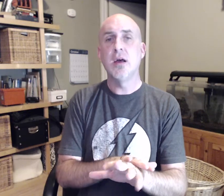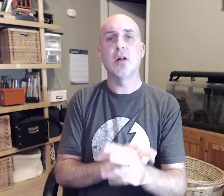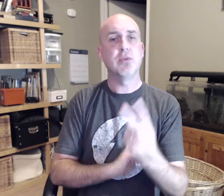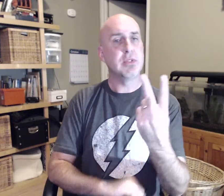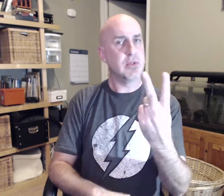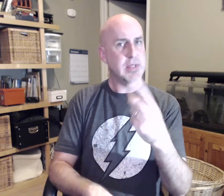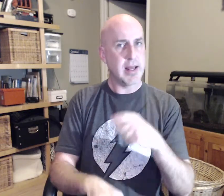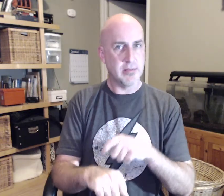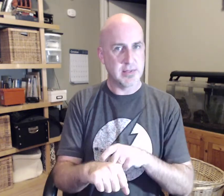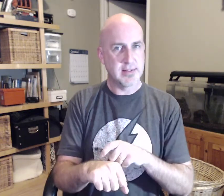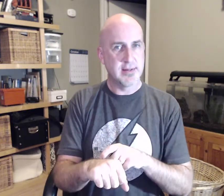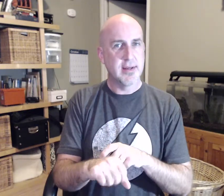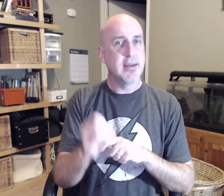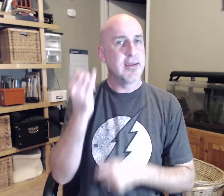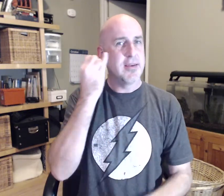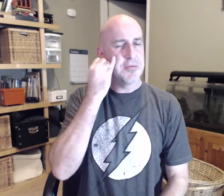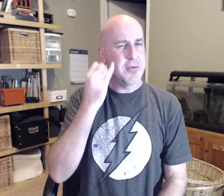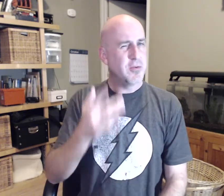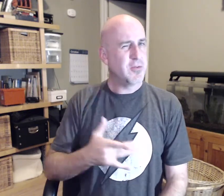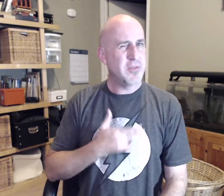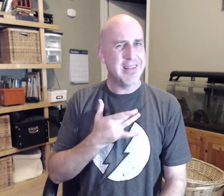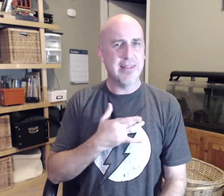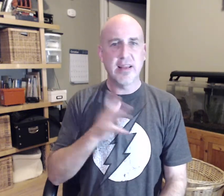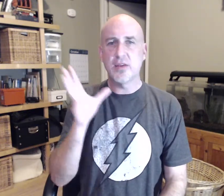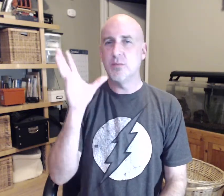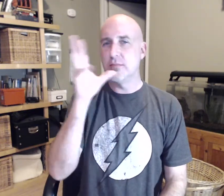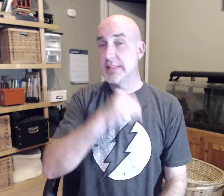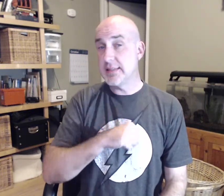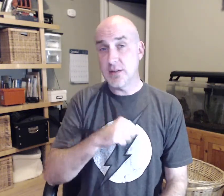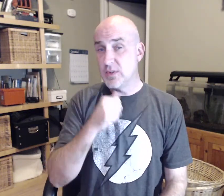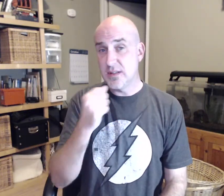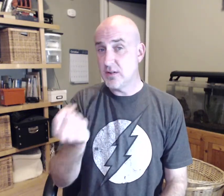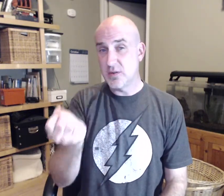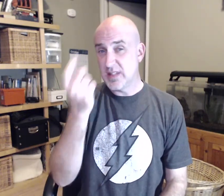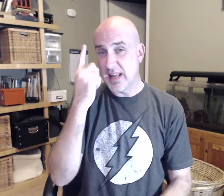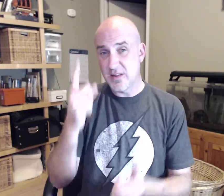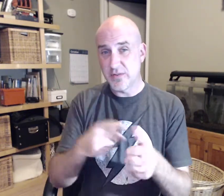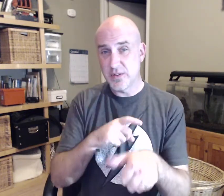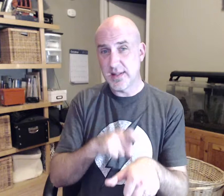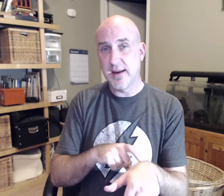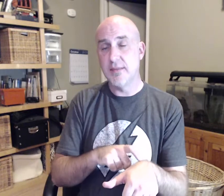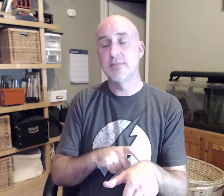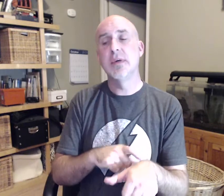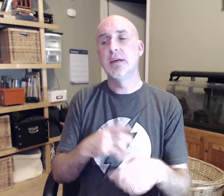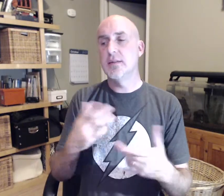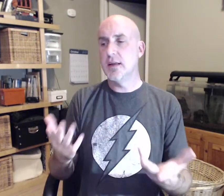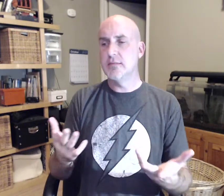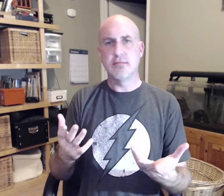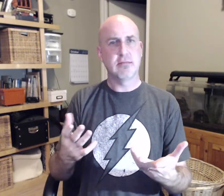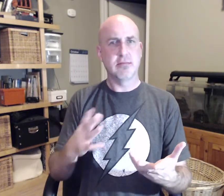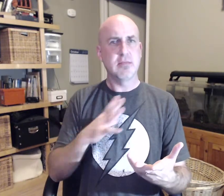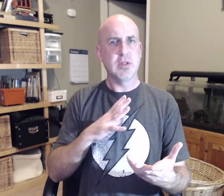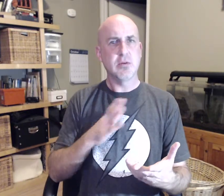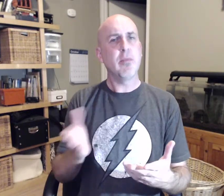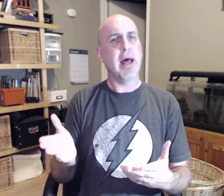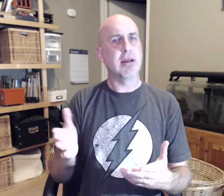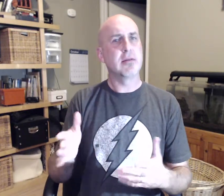do it 2 times. If you feel like you missed it, you didn't understand the first time, then, go back. You